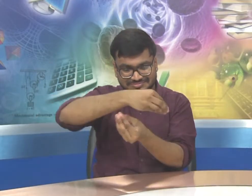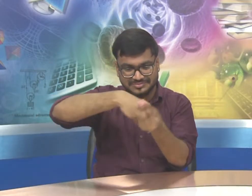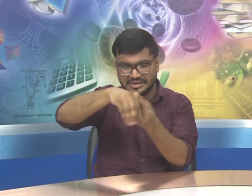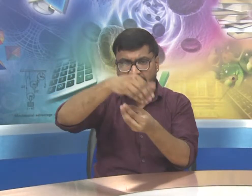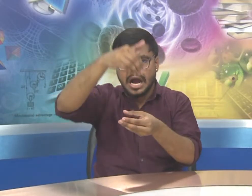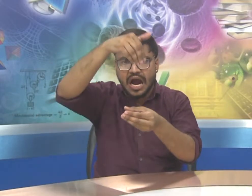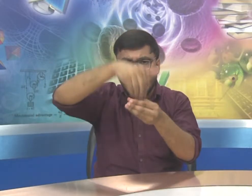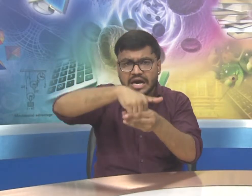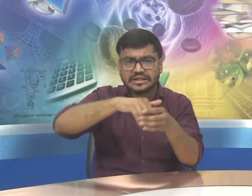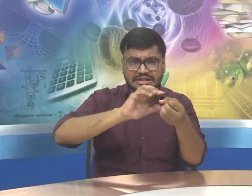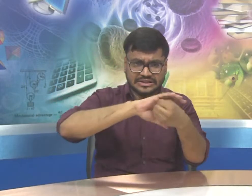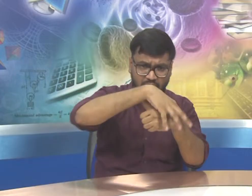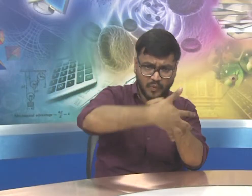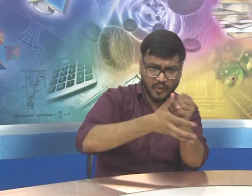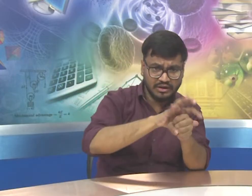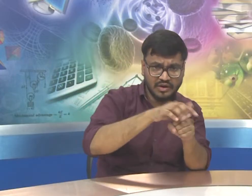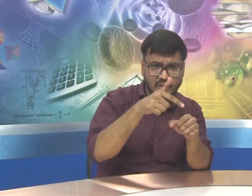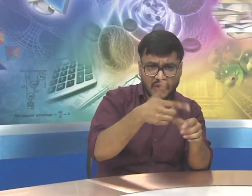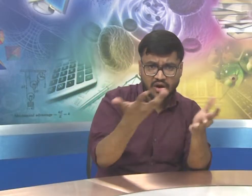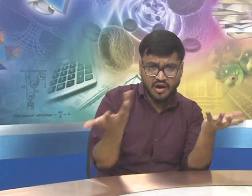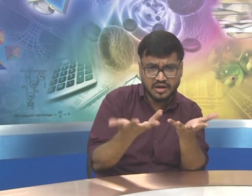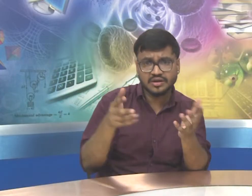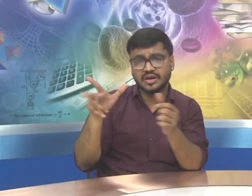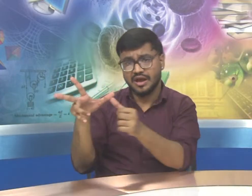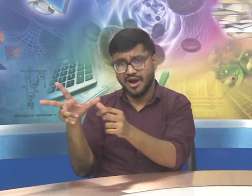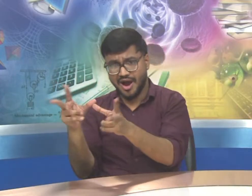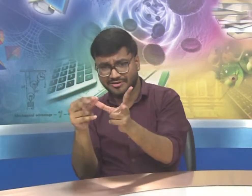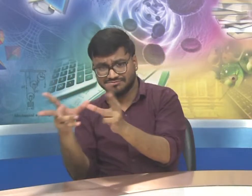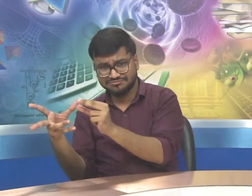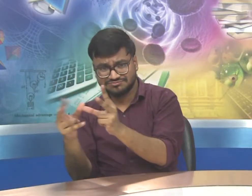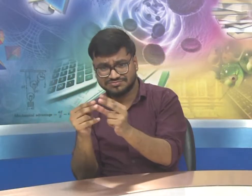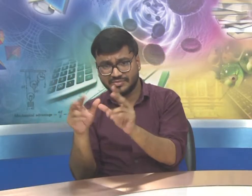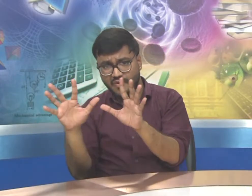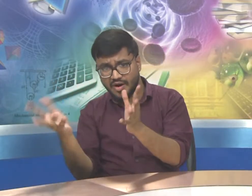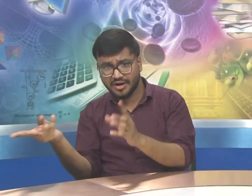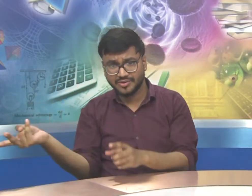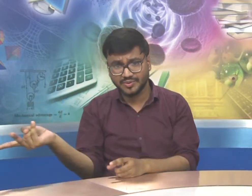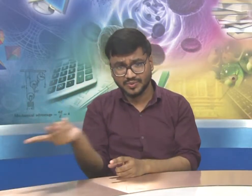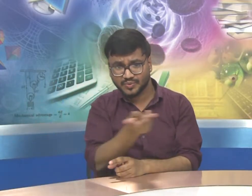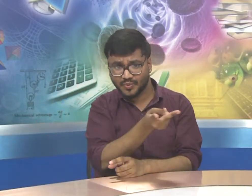but it combines with other atoms to form molecules